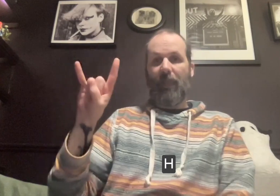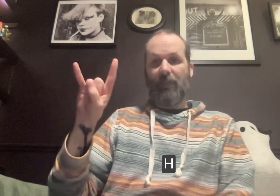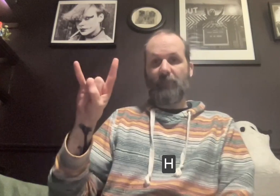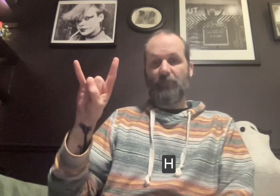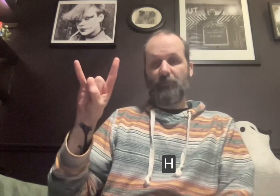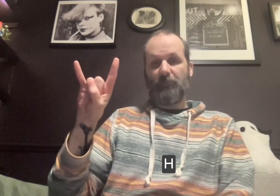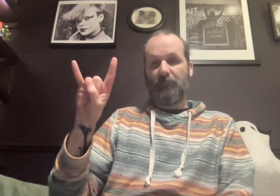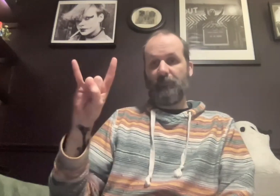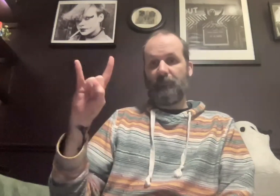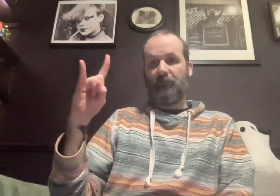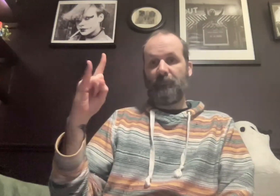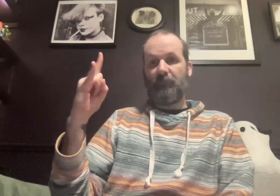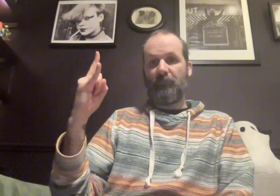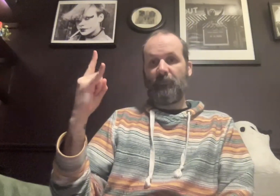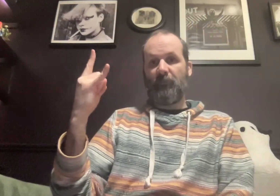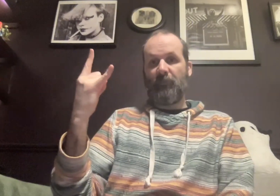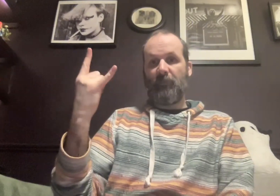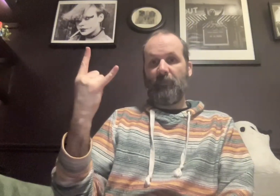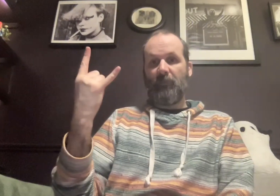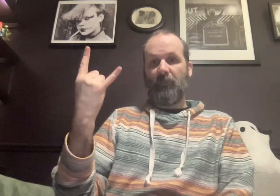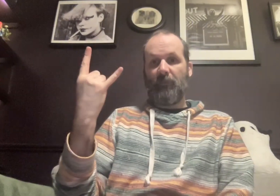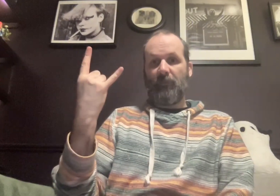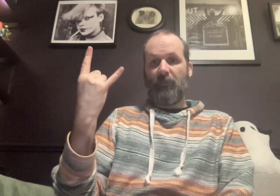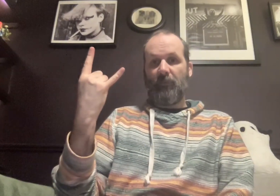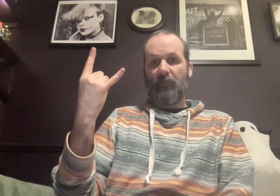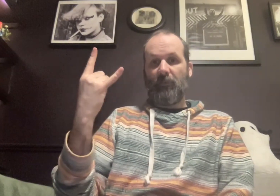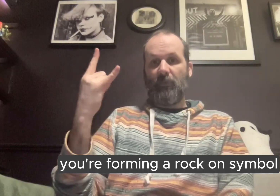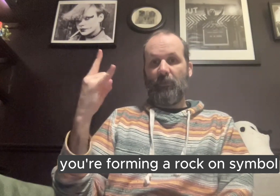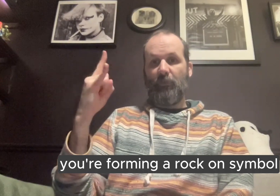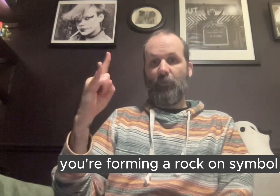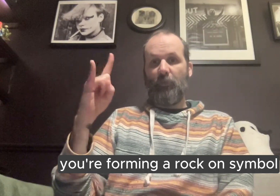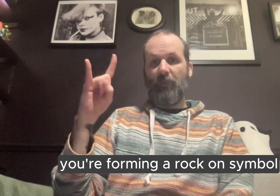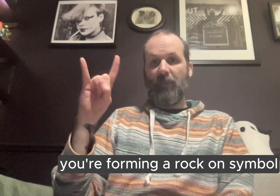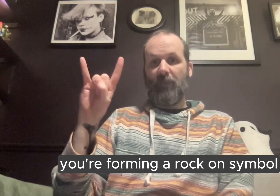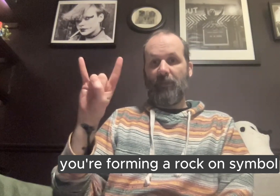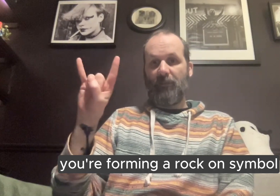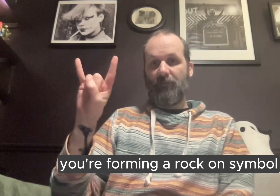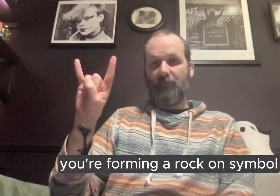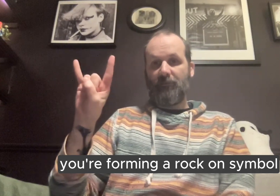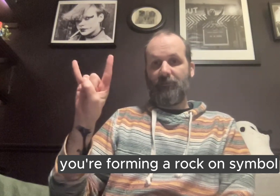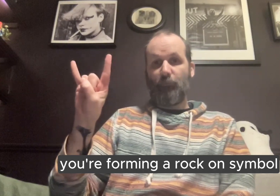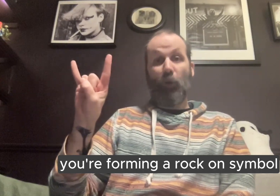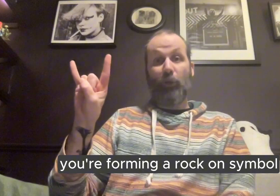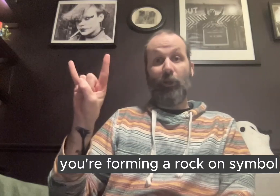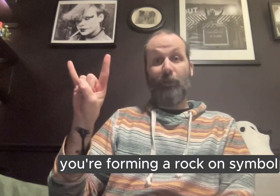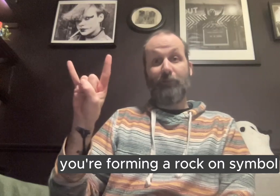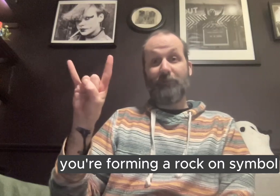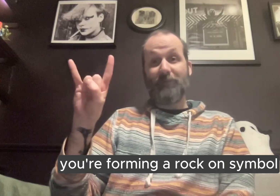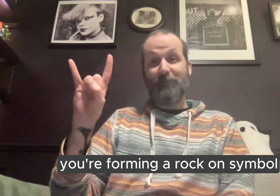H. You're forming a rock on